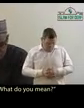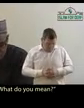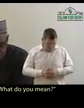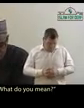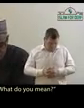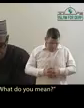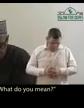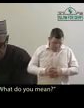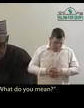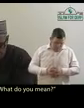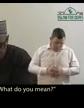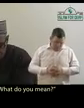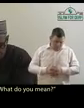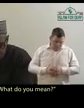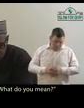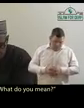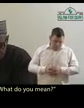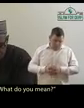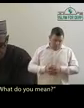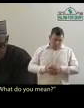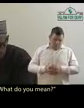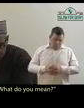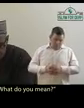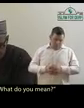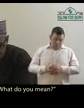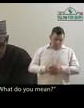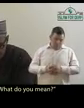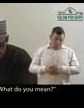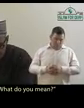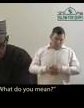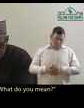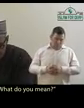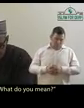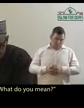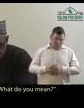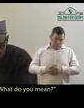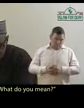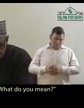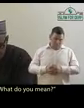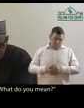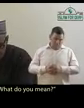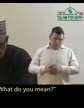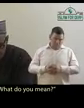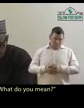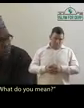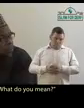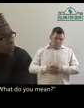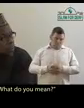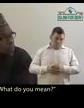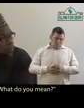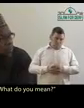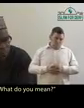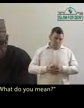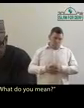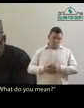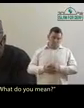more people see me without when hearing aid, and we will that they would bet that tip away. what do you mean